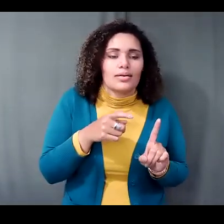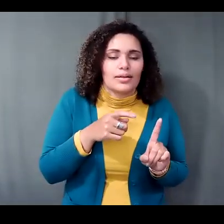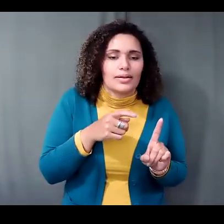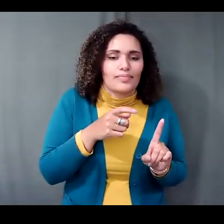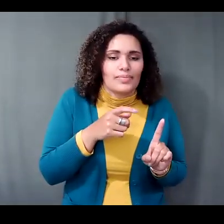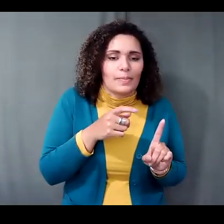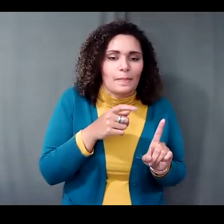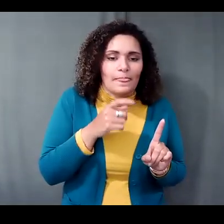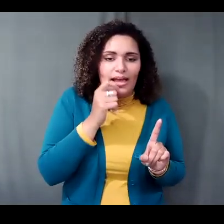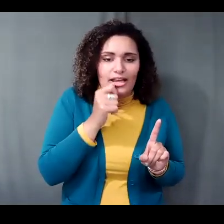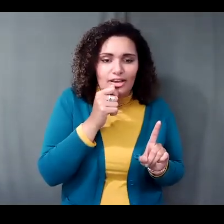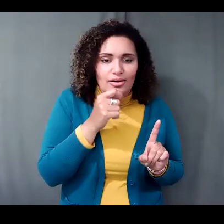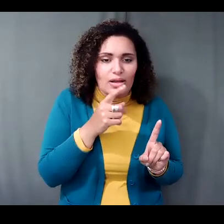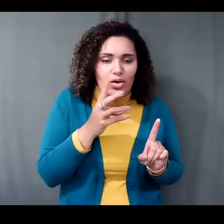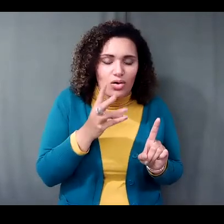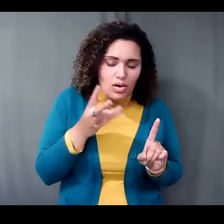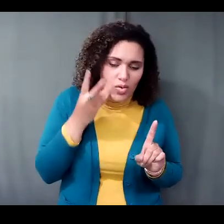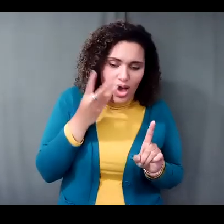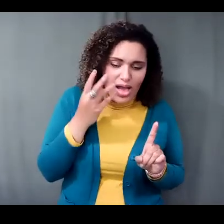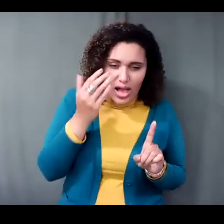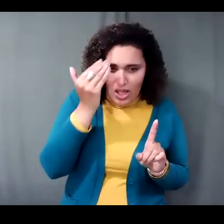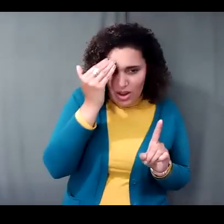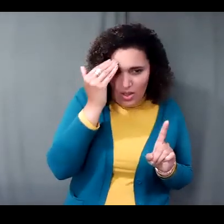these stoppers, so it's just obvious you can take them in and out, then